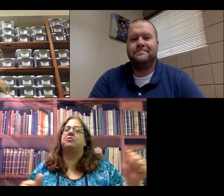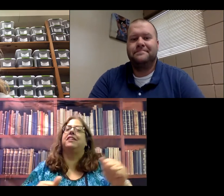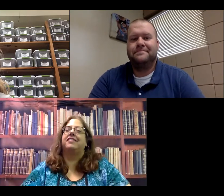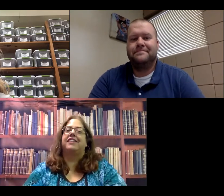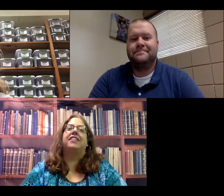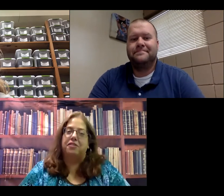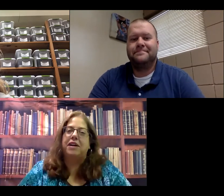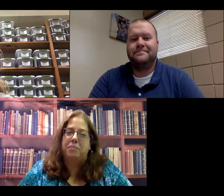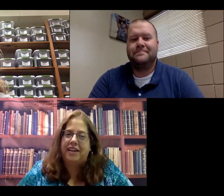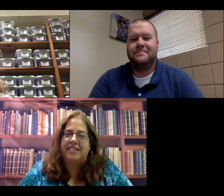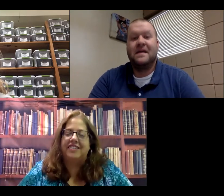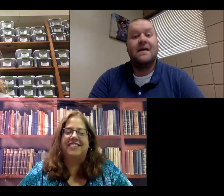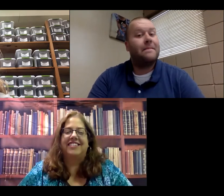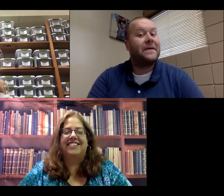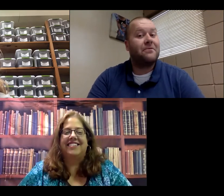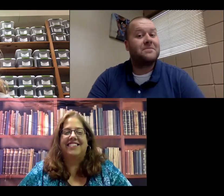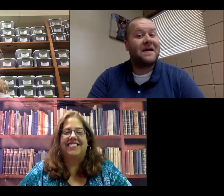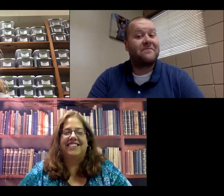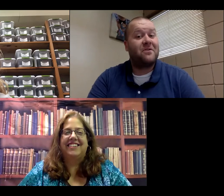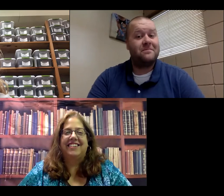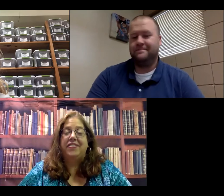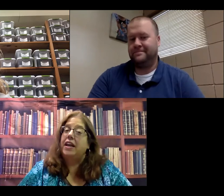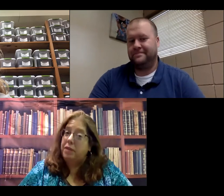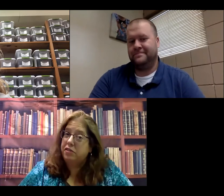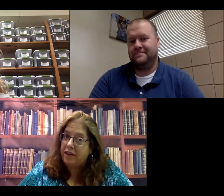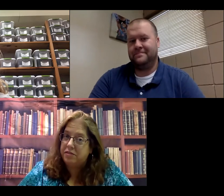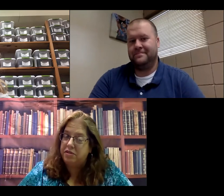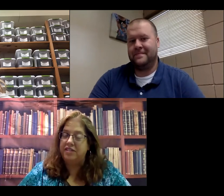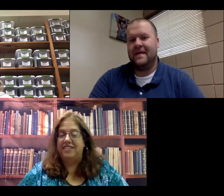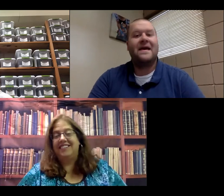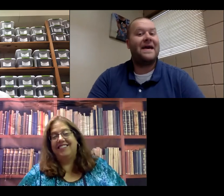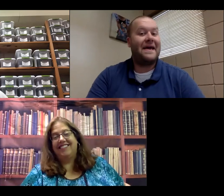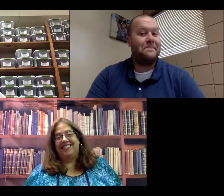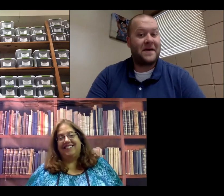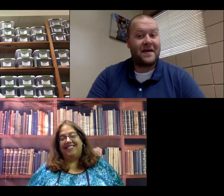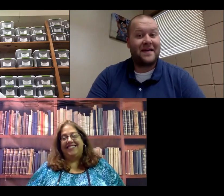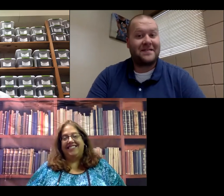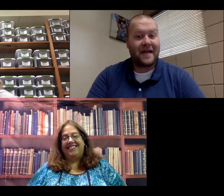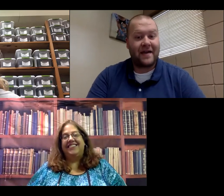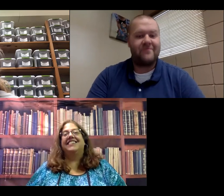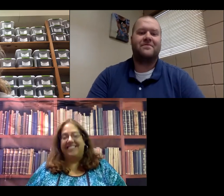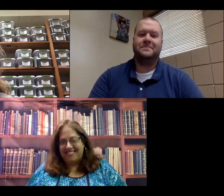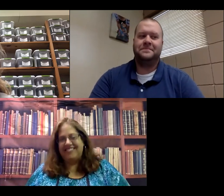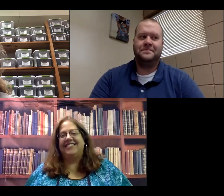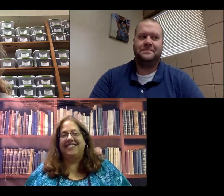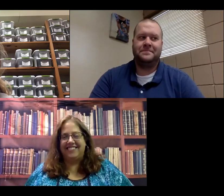us in saying the three B's. Be respectful. Be responsible. And be safe. Make